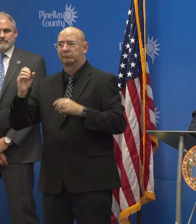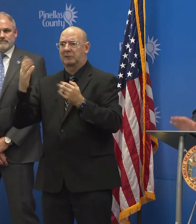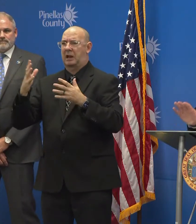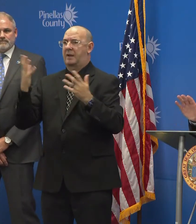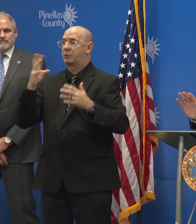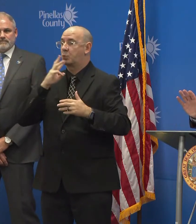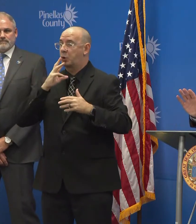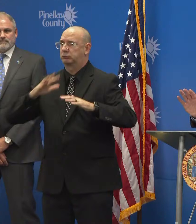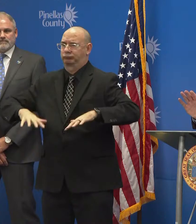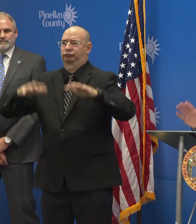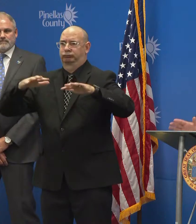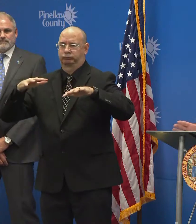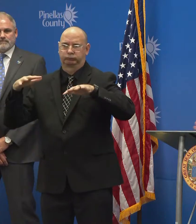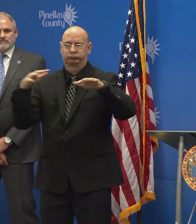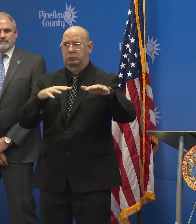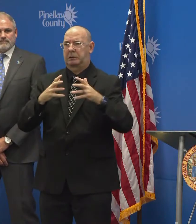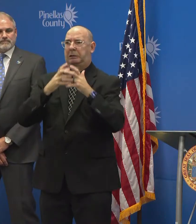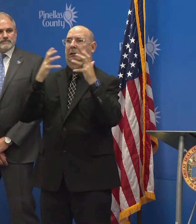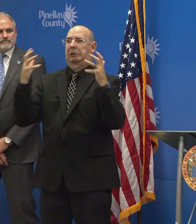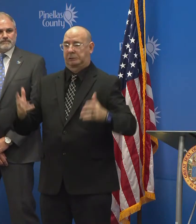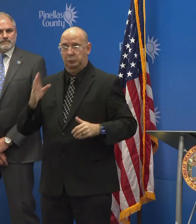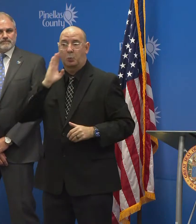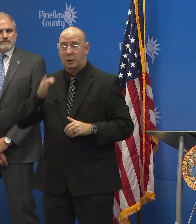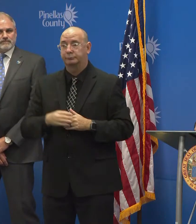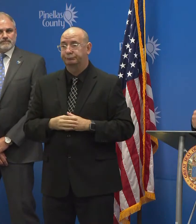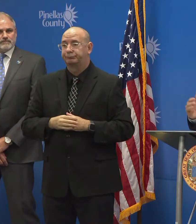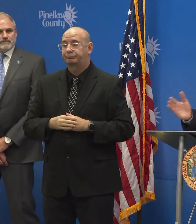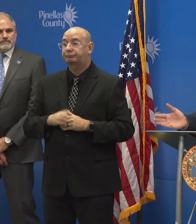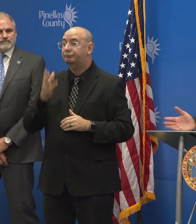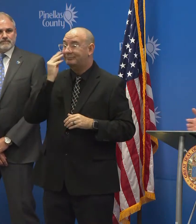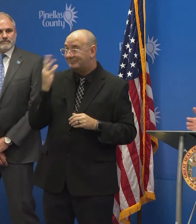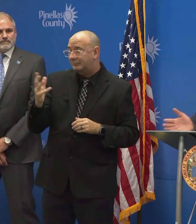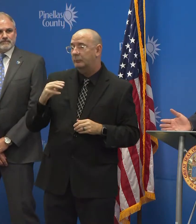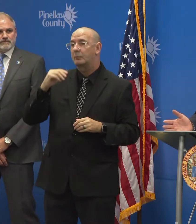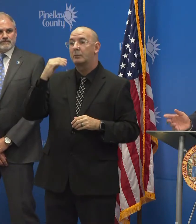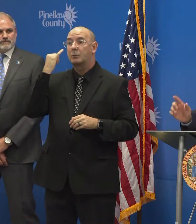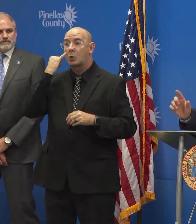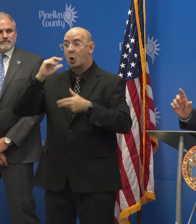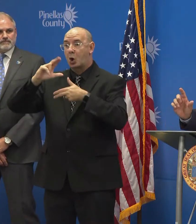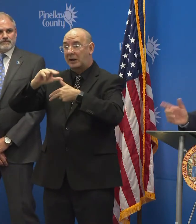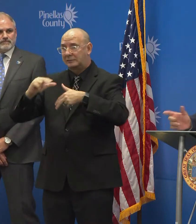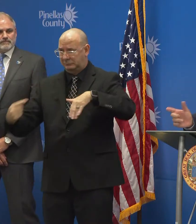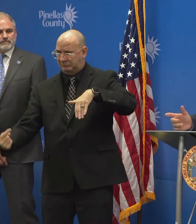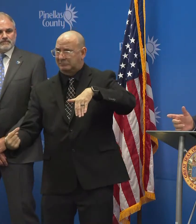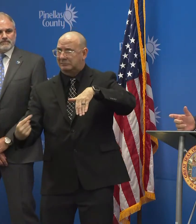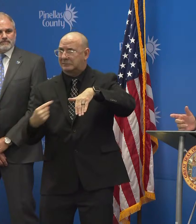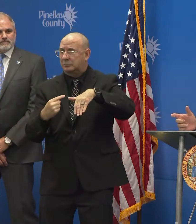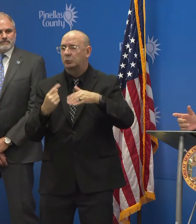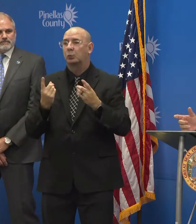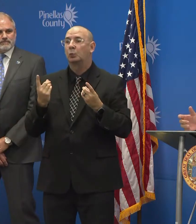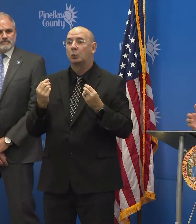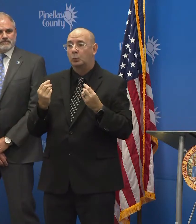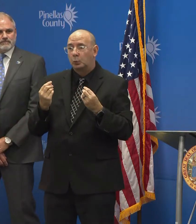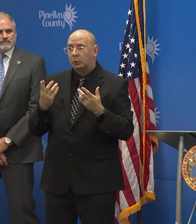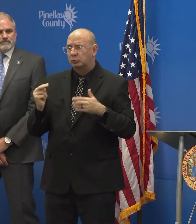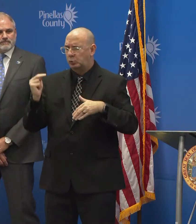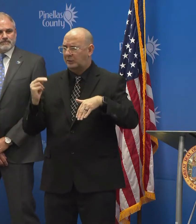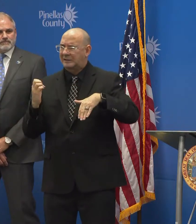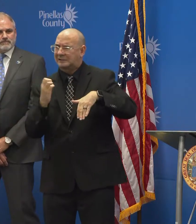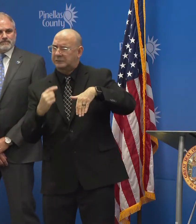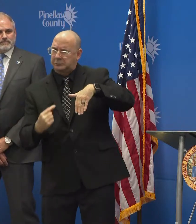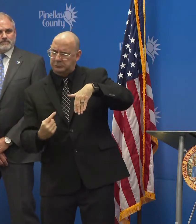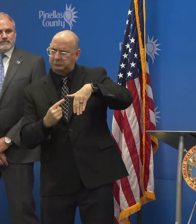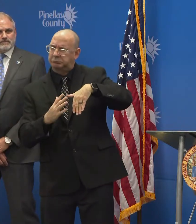flooding. When you have these storms coming in, a lot of times it's that northeast part of the storm. And so if